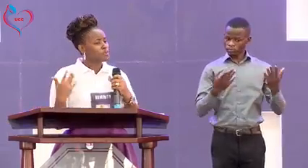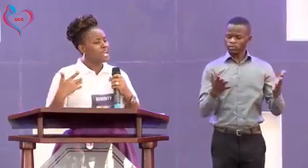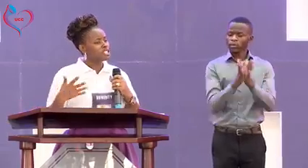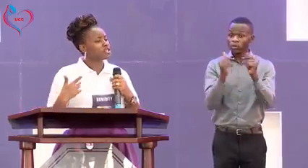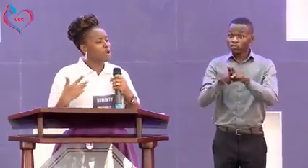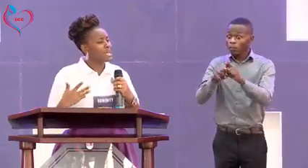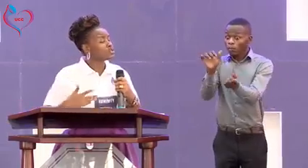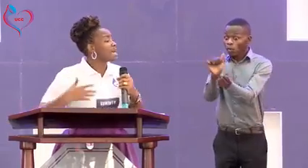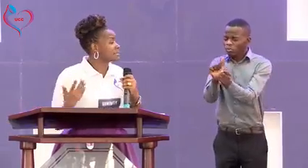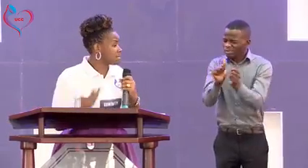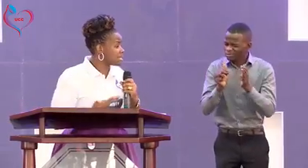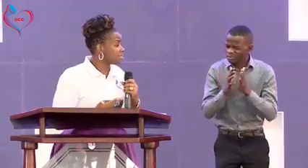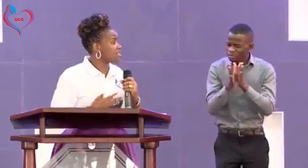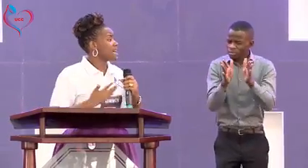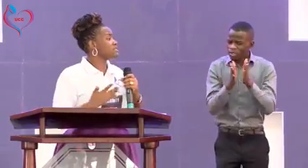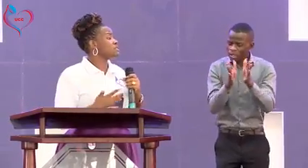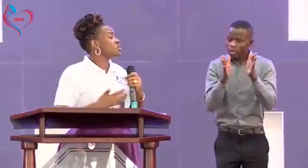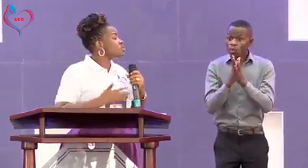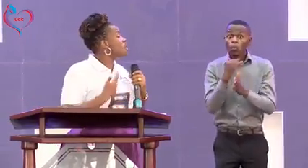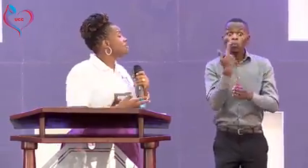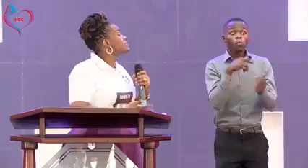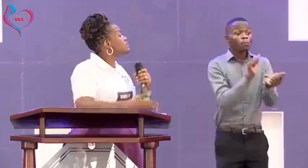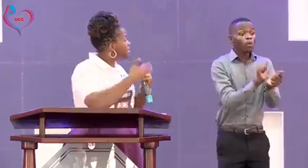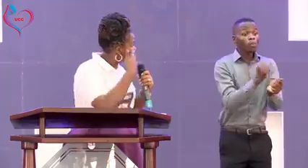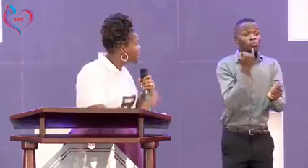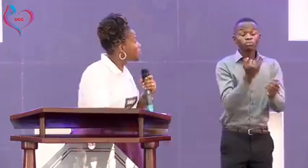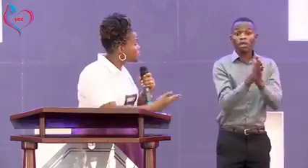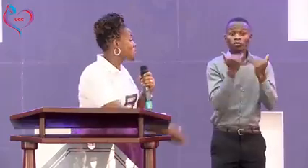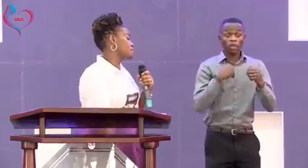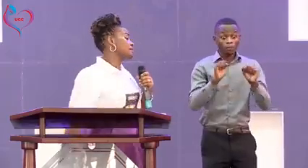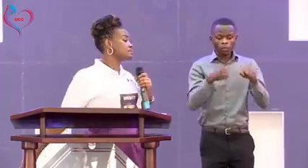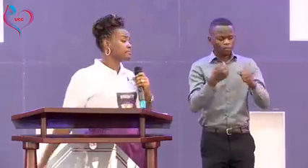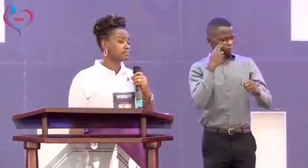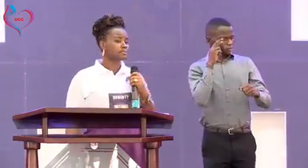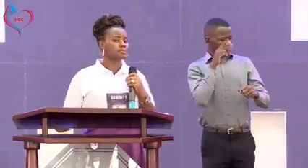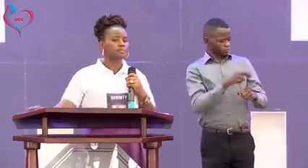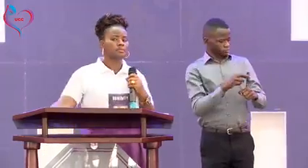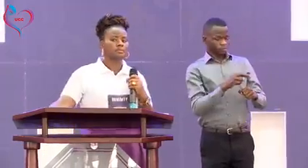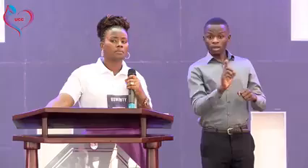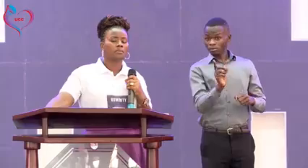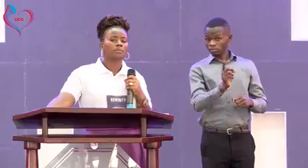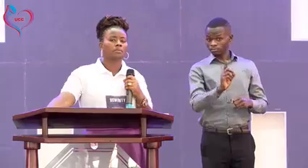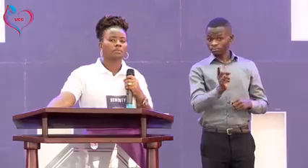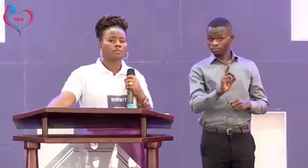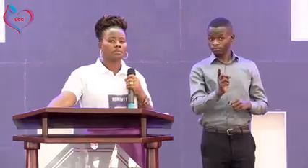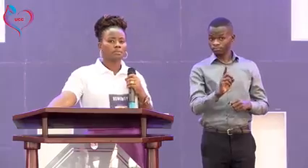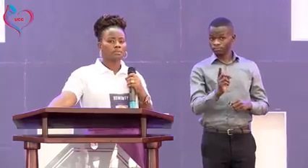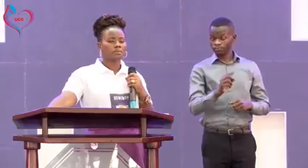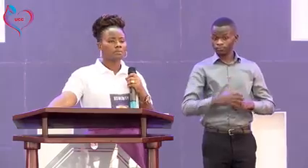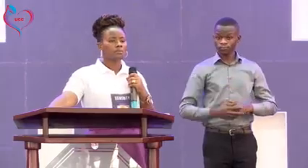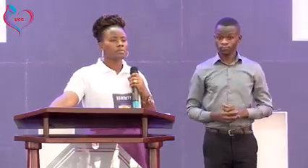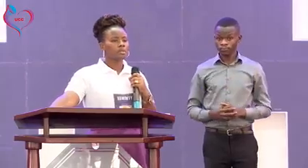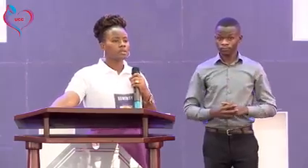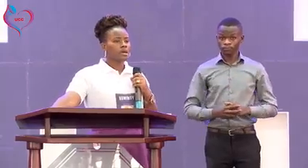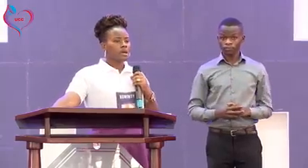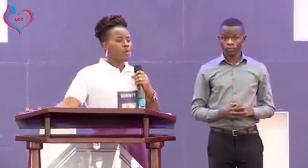Paul explains to us what he is so that we do not downlook on him. Paulo atunyonyola chichari